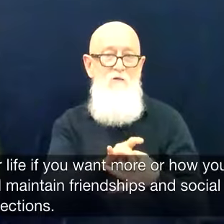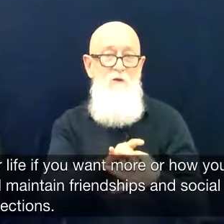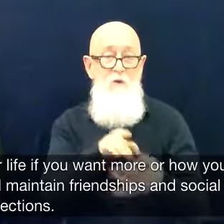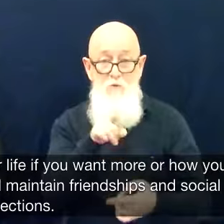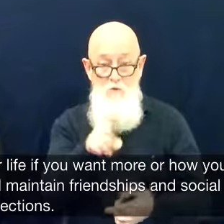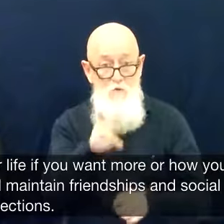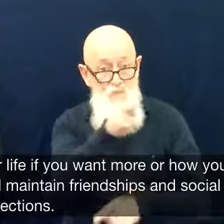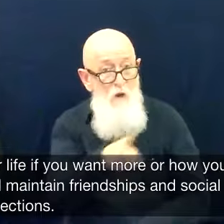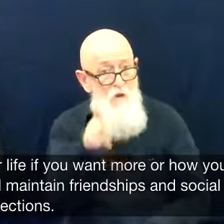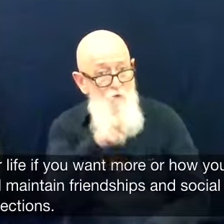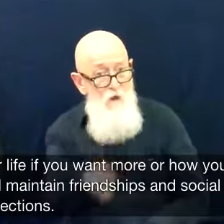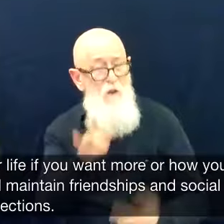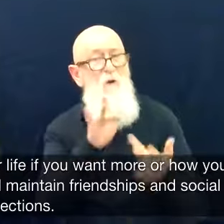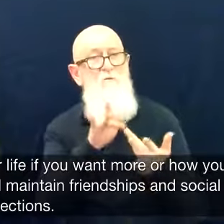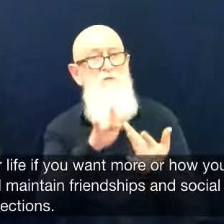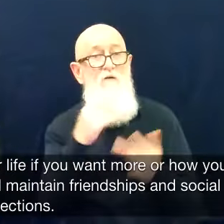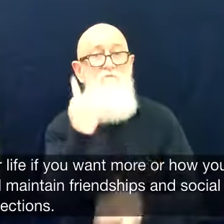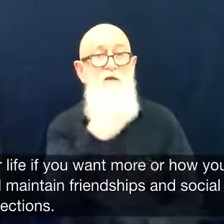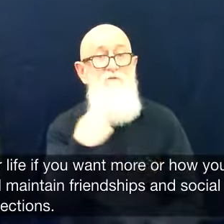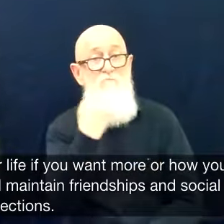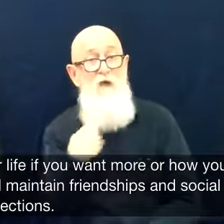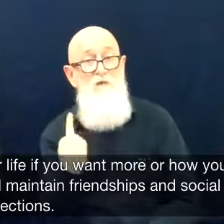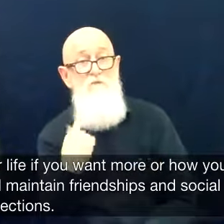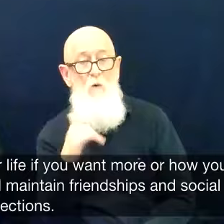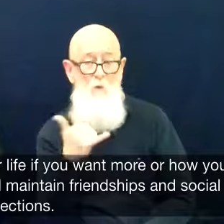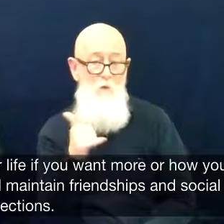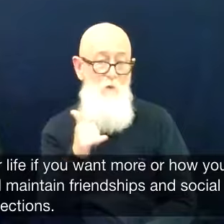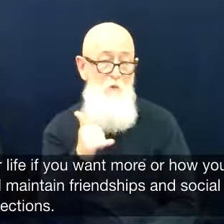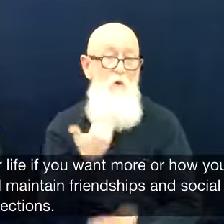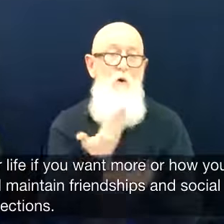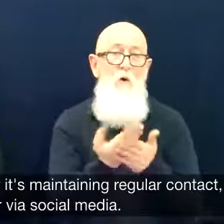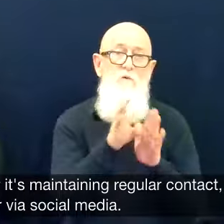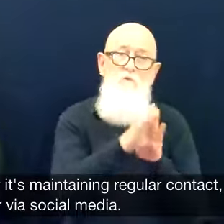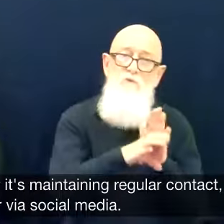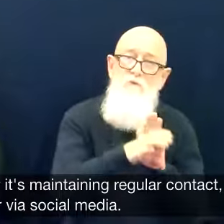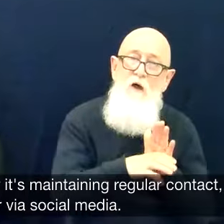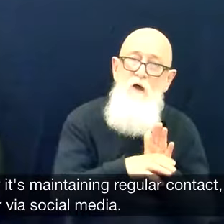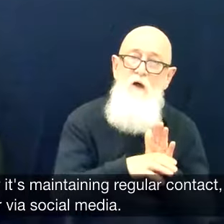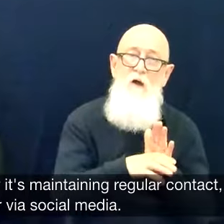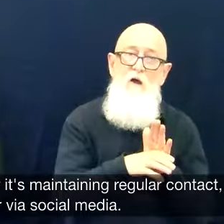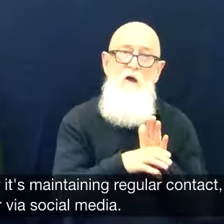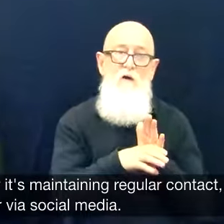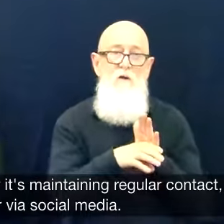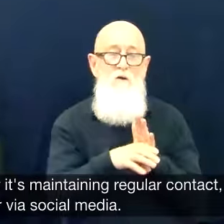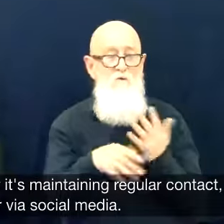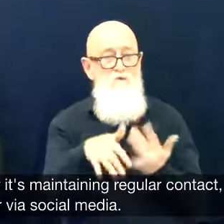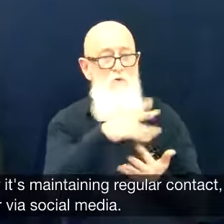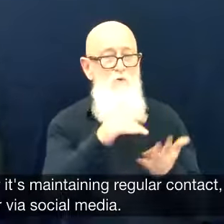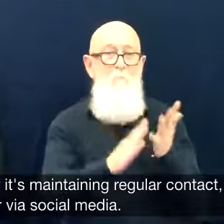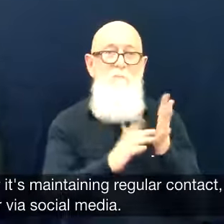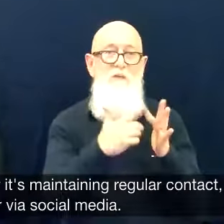maintaining regular contact face-to-face or via social media. I think some people with